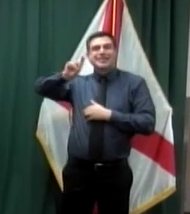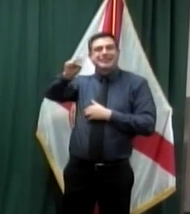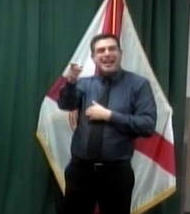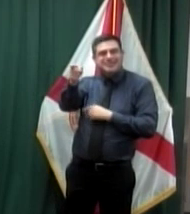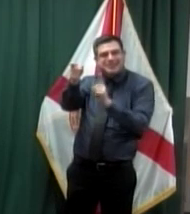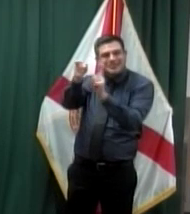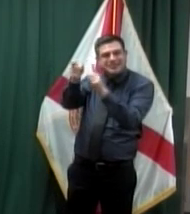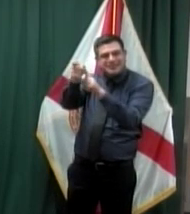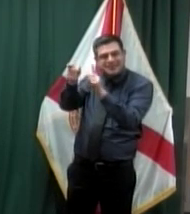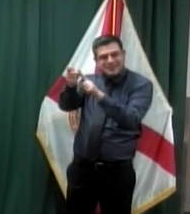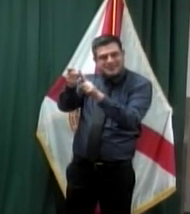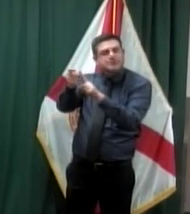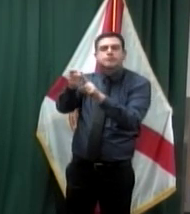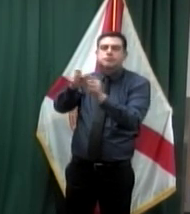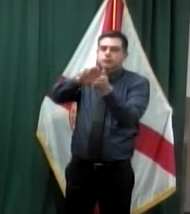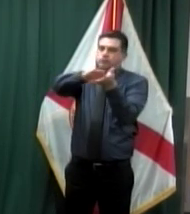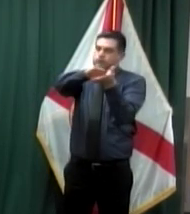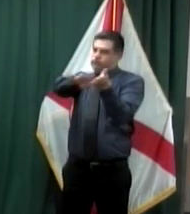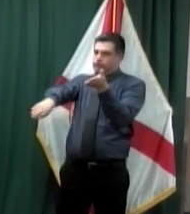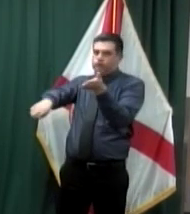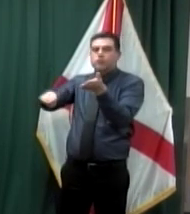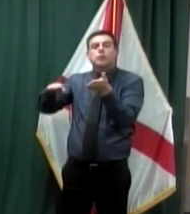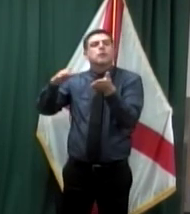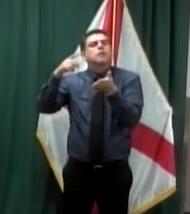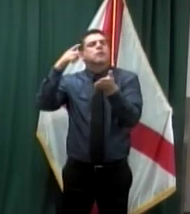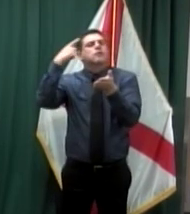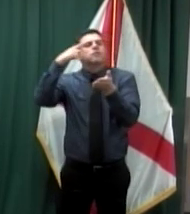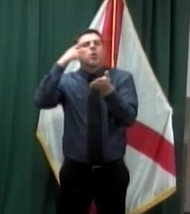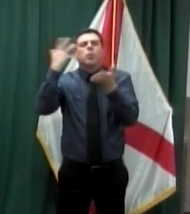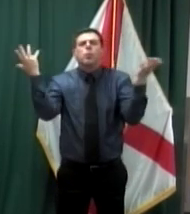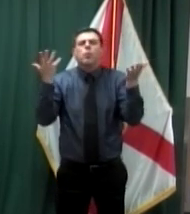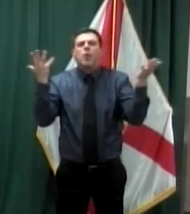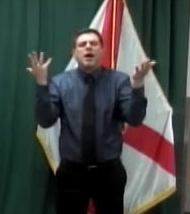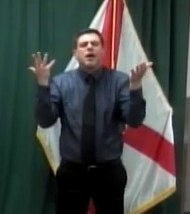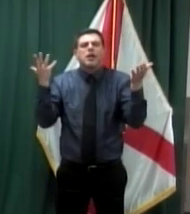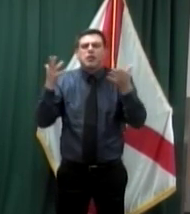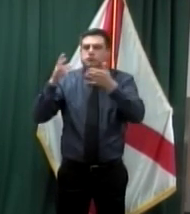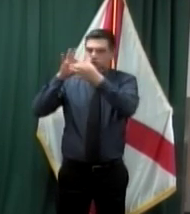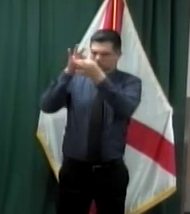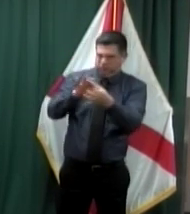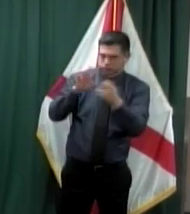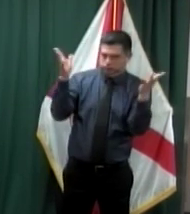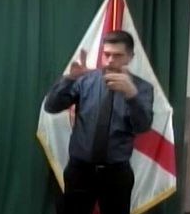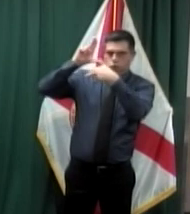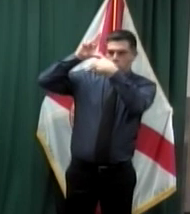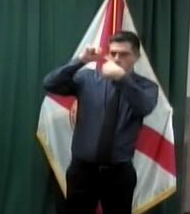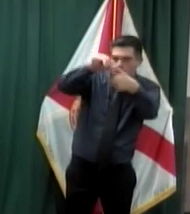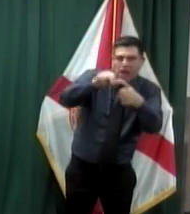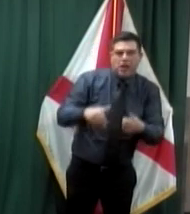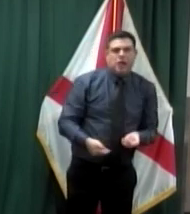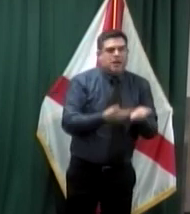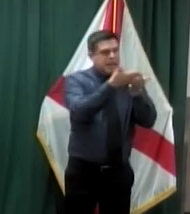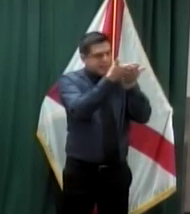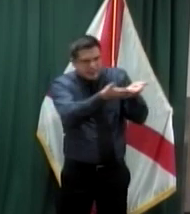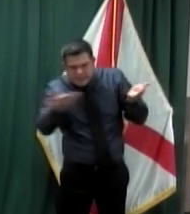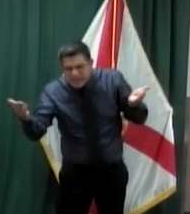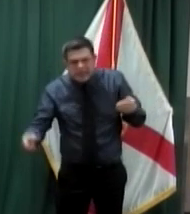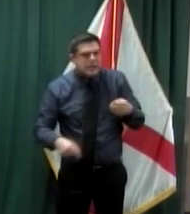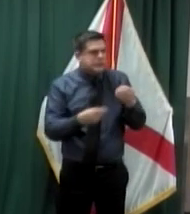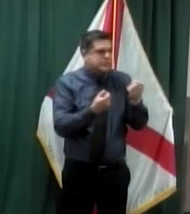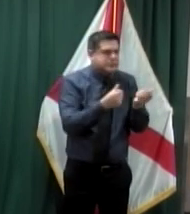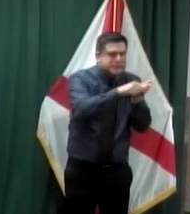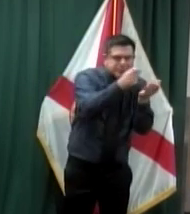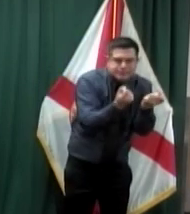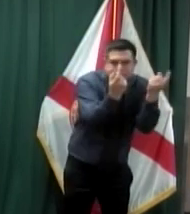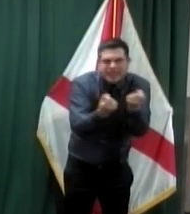is not out of our mind. While we're still responding to COVID-19 and the needs in our community, we are, of course, thinking of the future as well. We've already